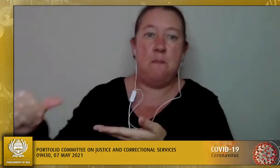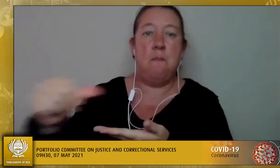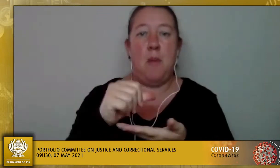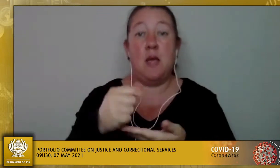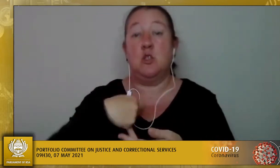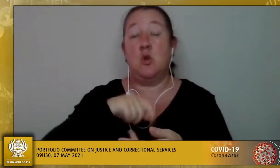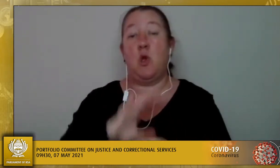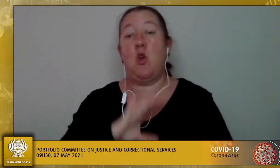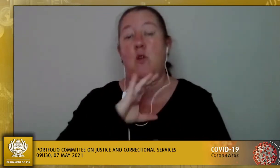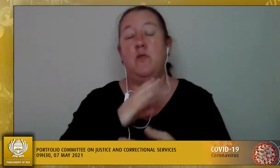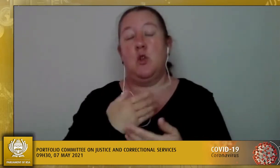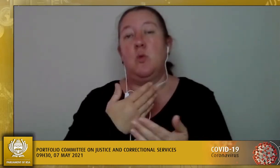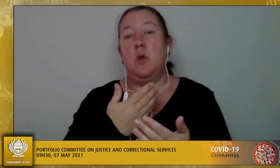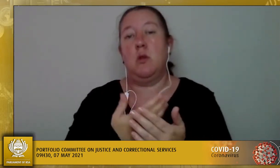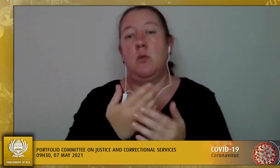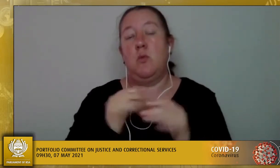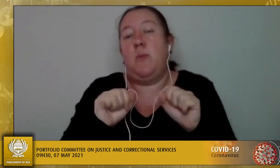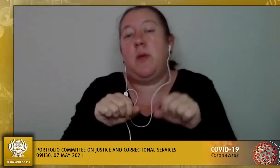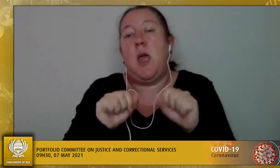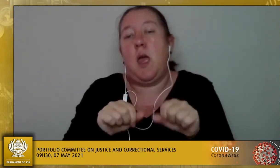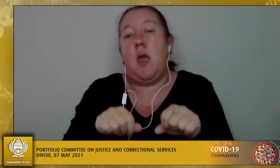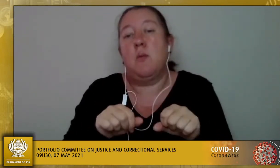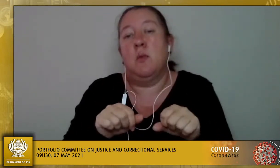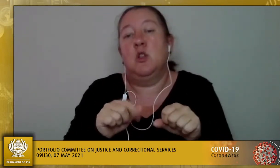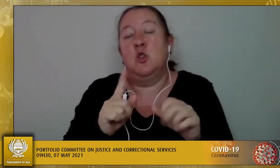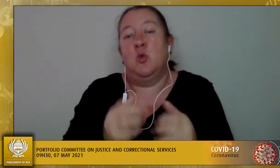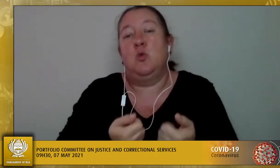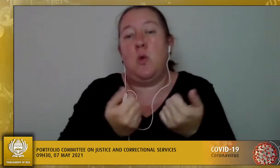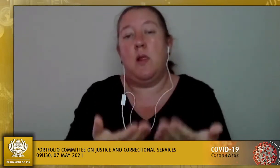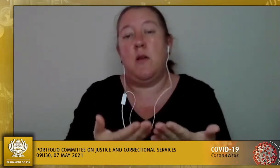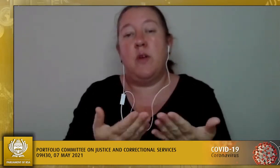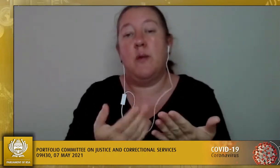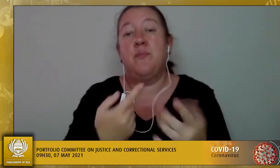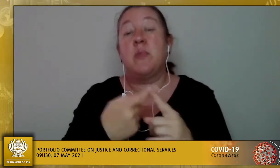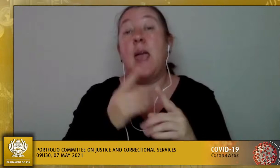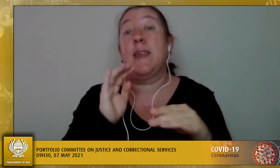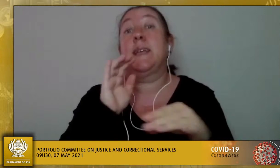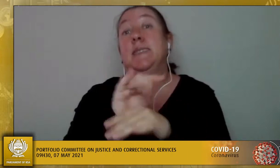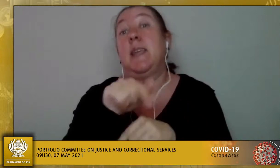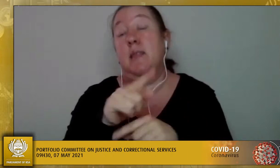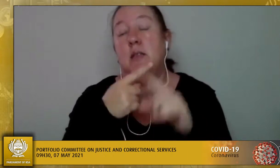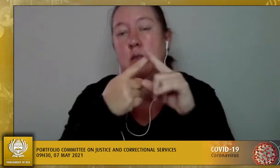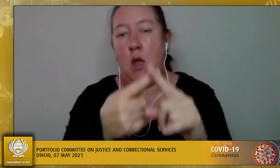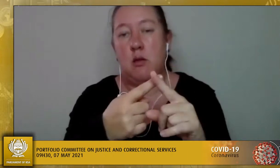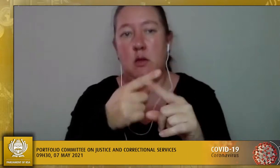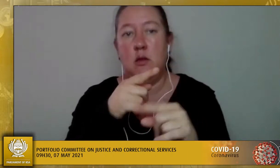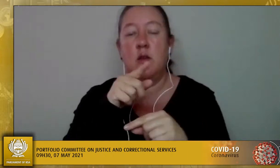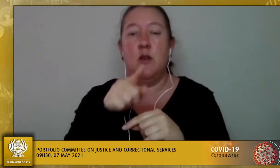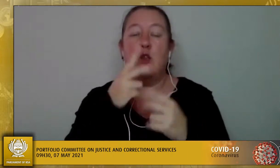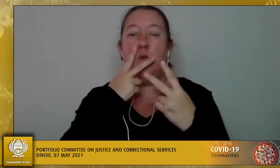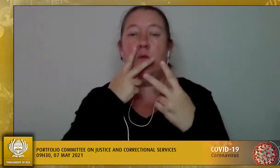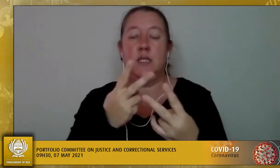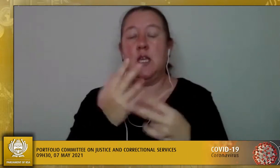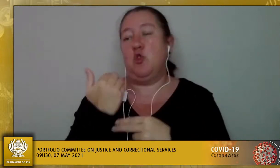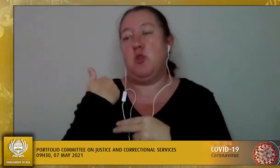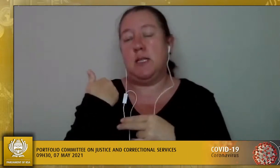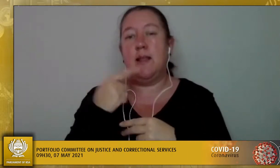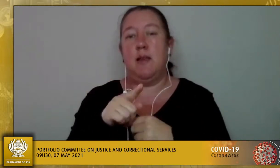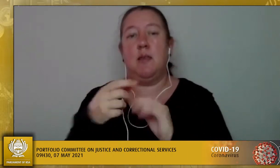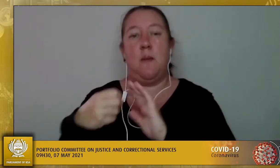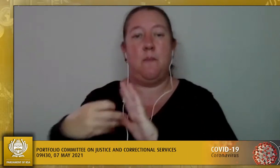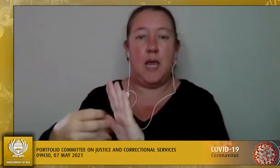that we'll be able to to to deliver yes and to exceed this target you you have seen recently in the